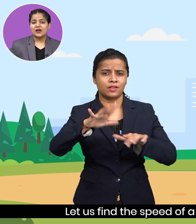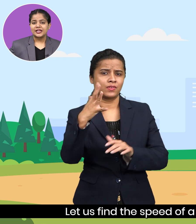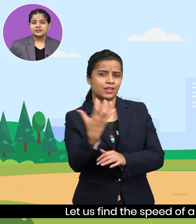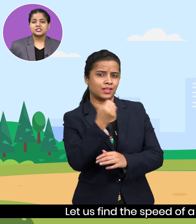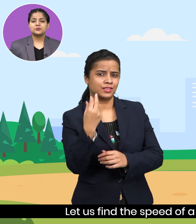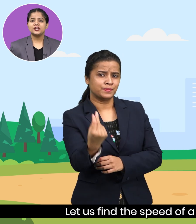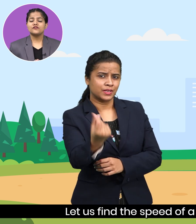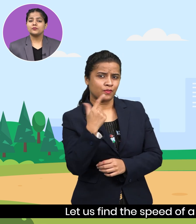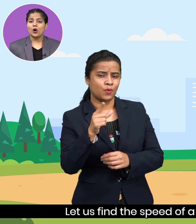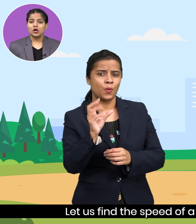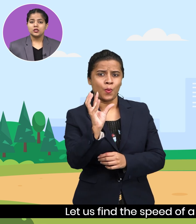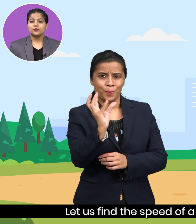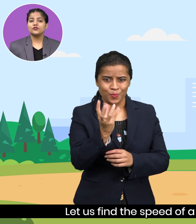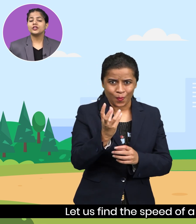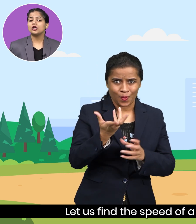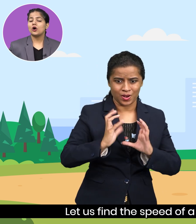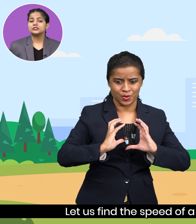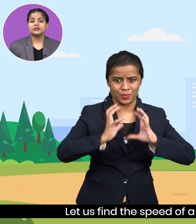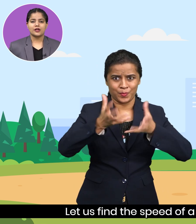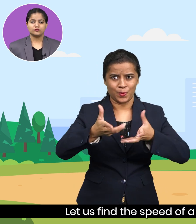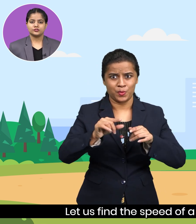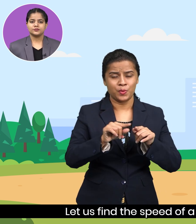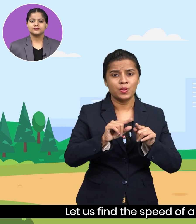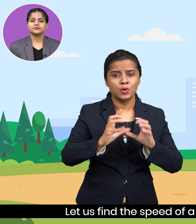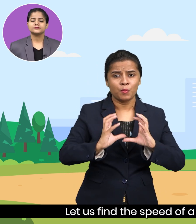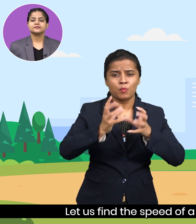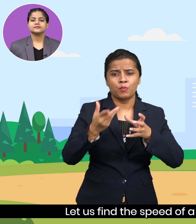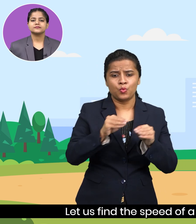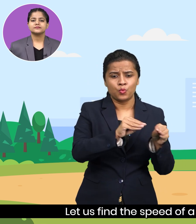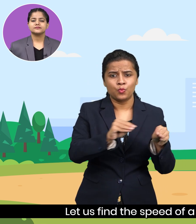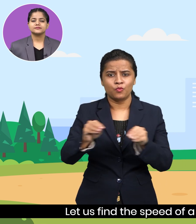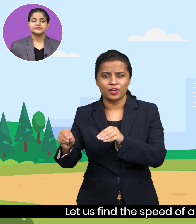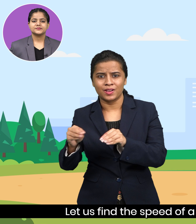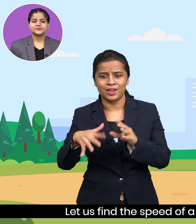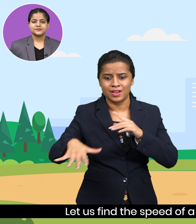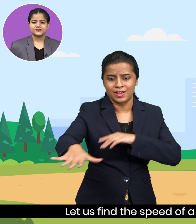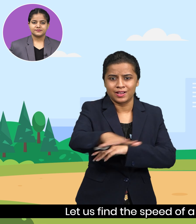Let us find the speed of a ball moving along the ground.